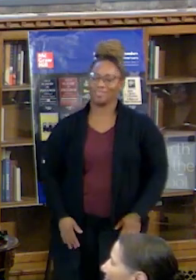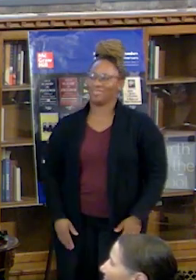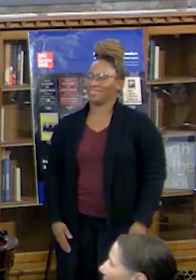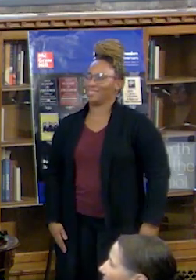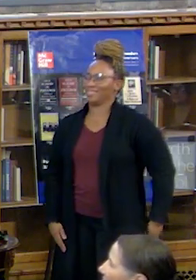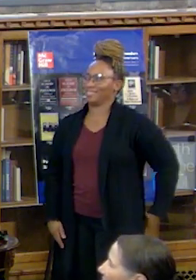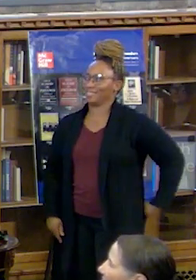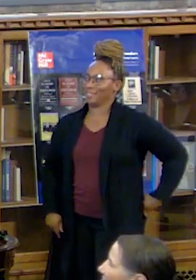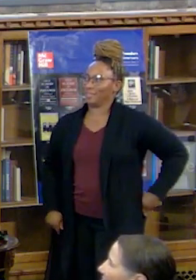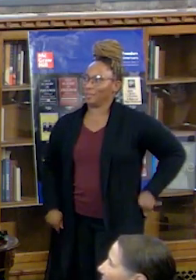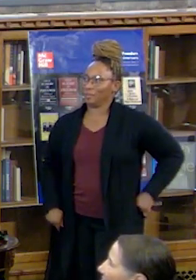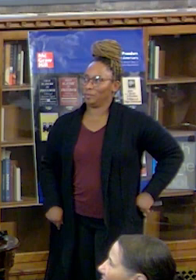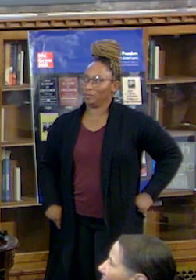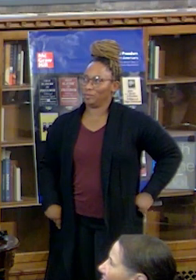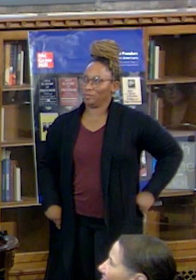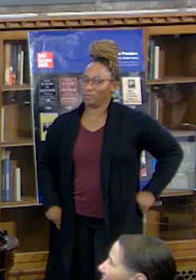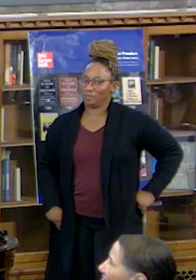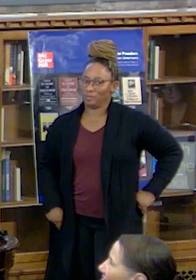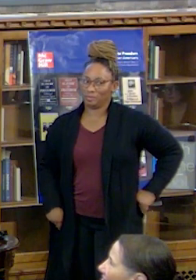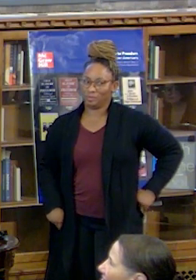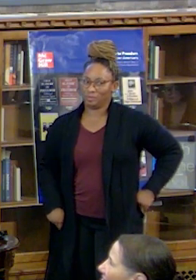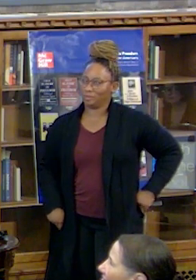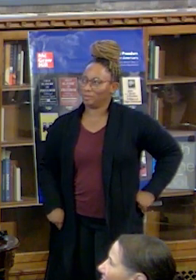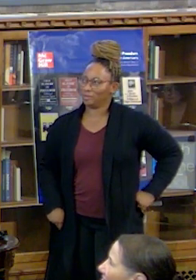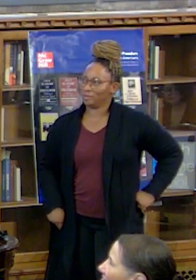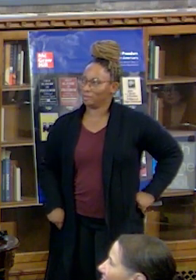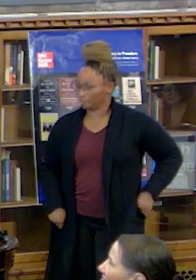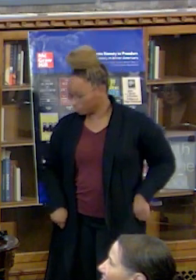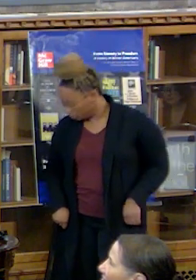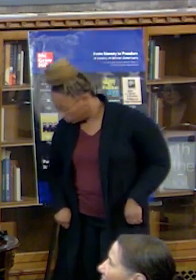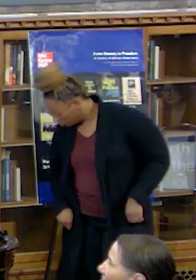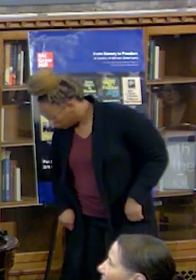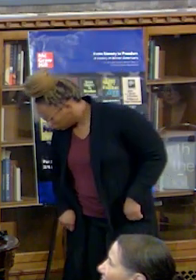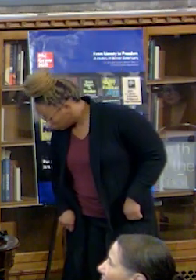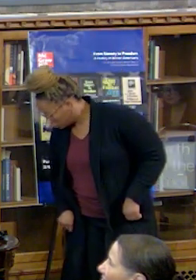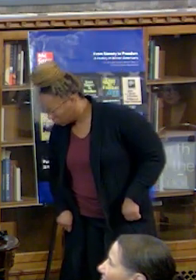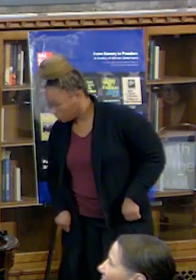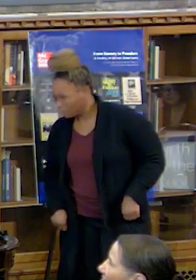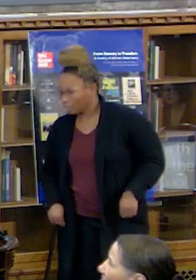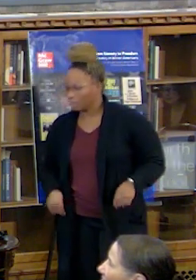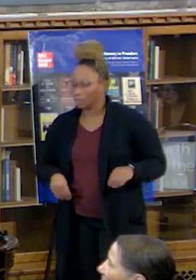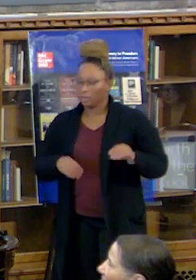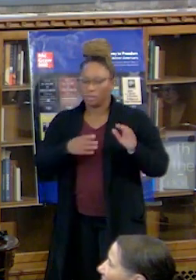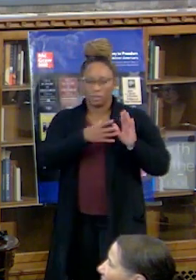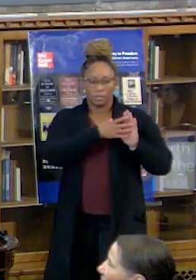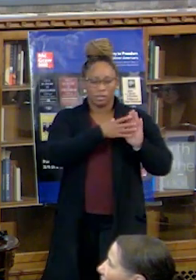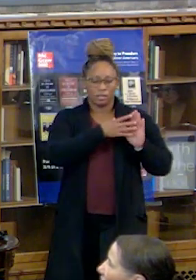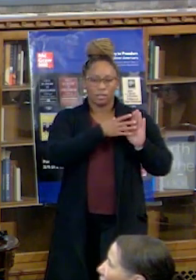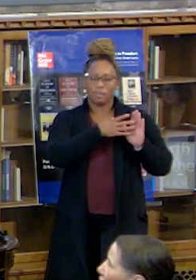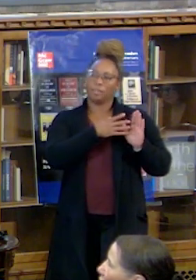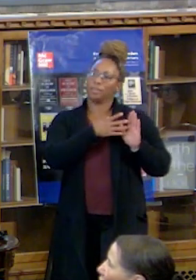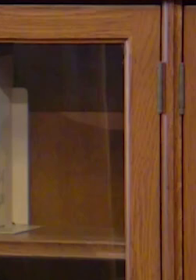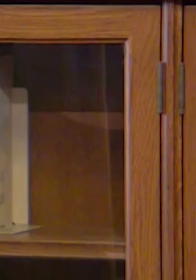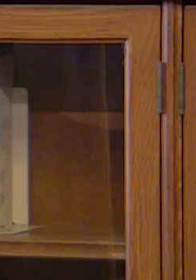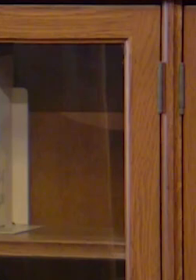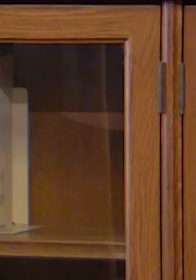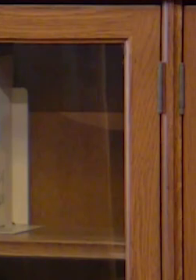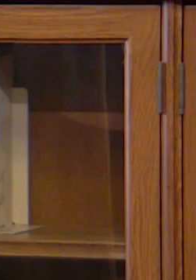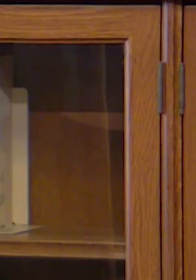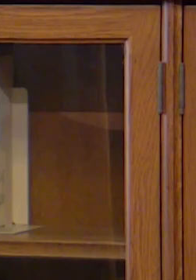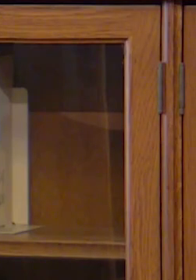are said Echo uh my colleagues here gr to be here